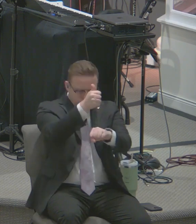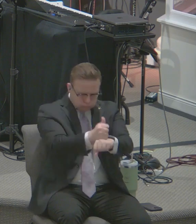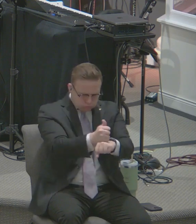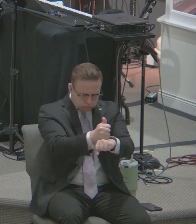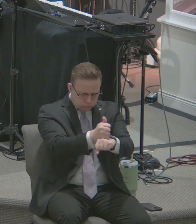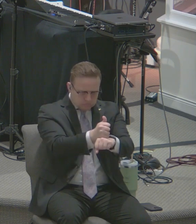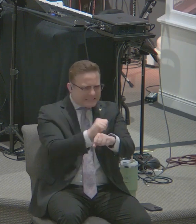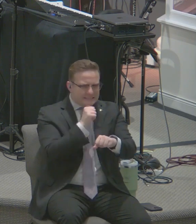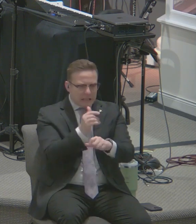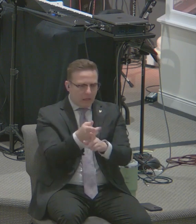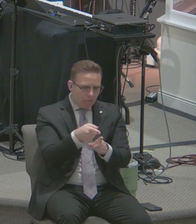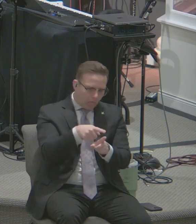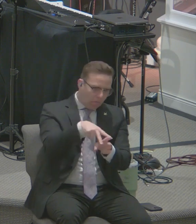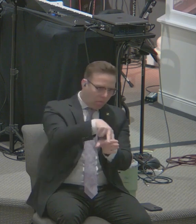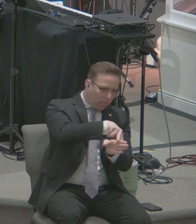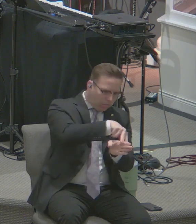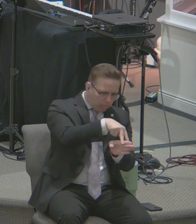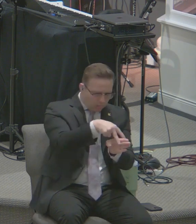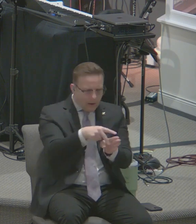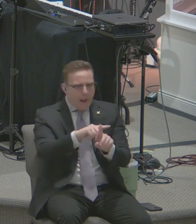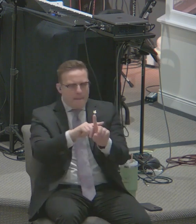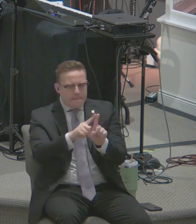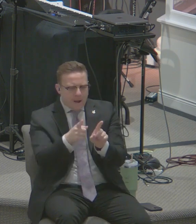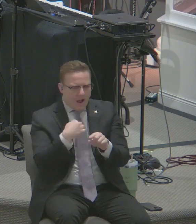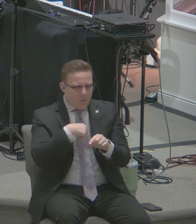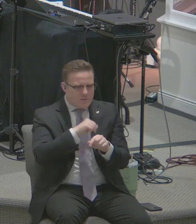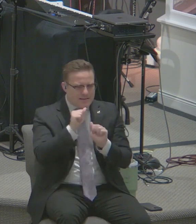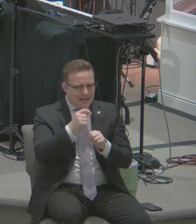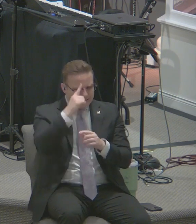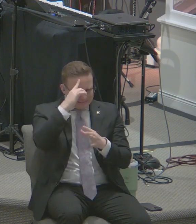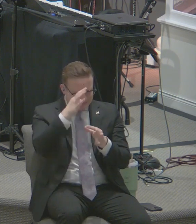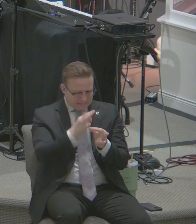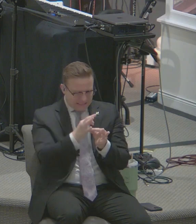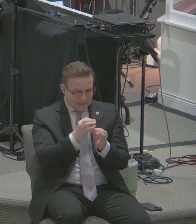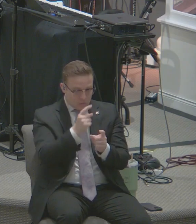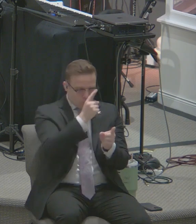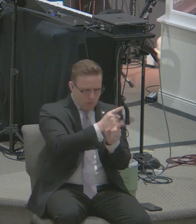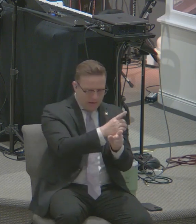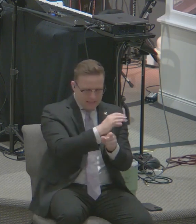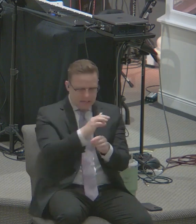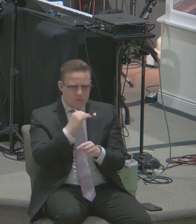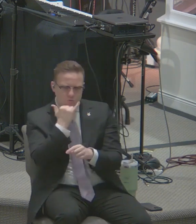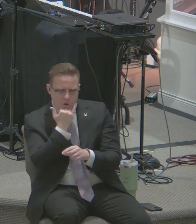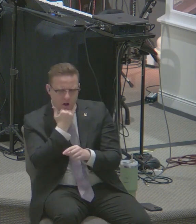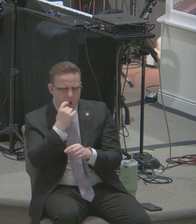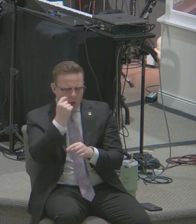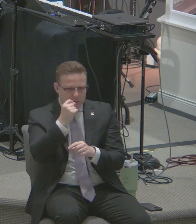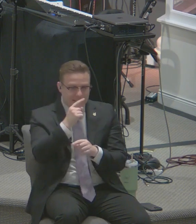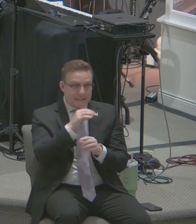and the connotation here is spiritual schemes. We